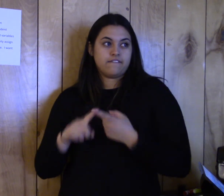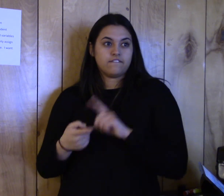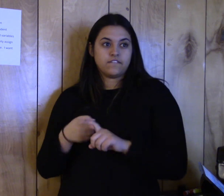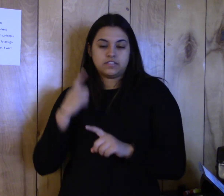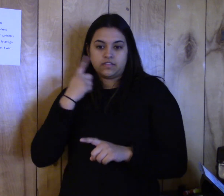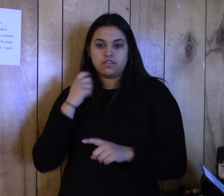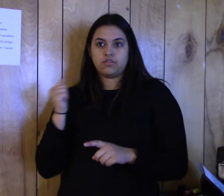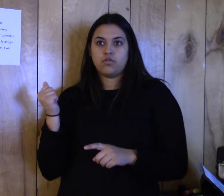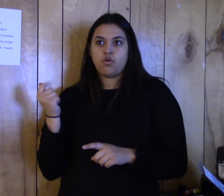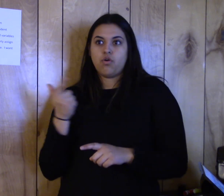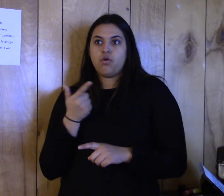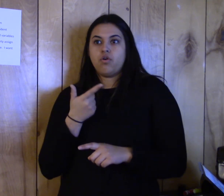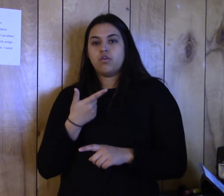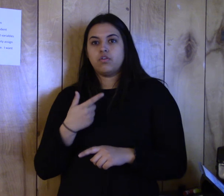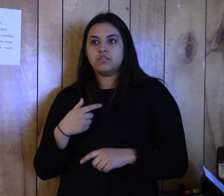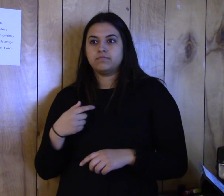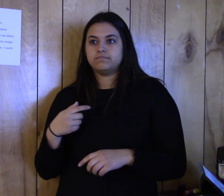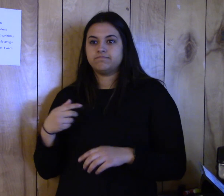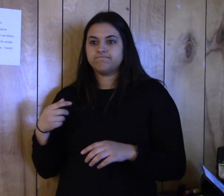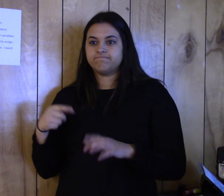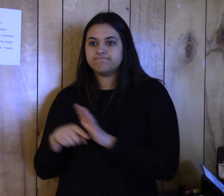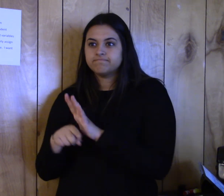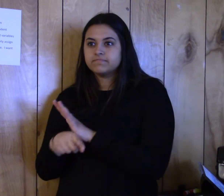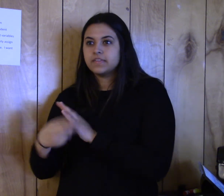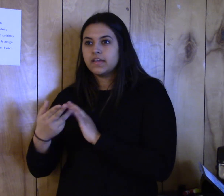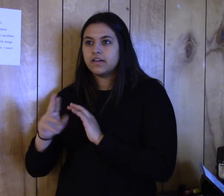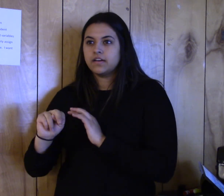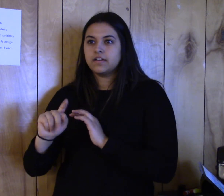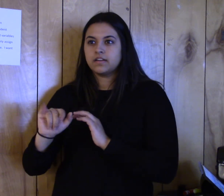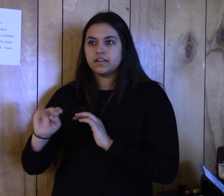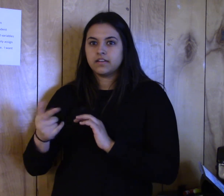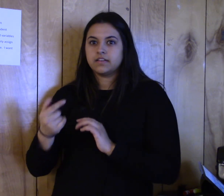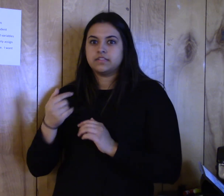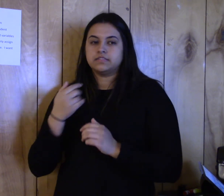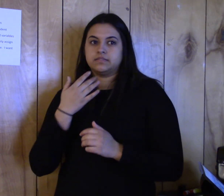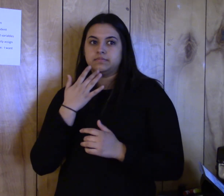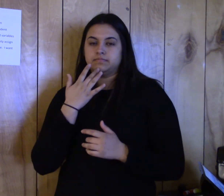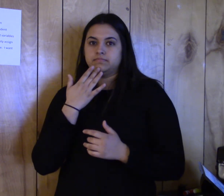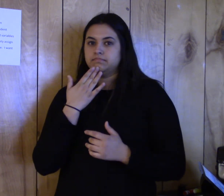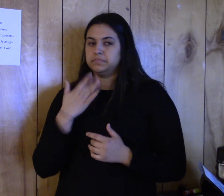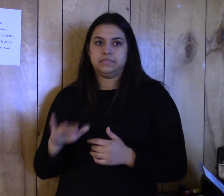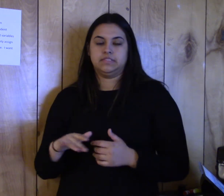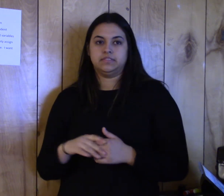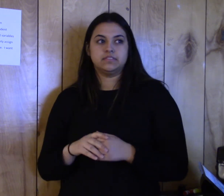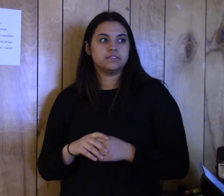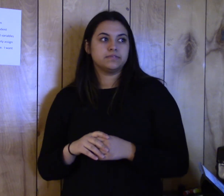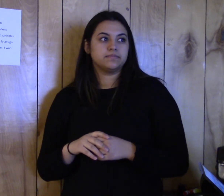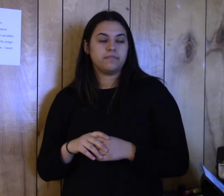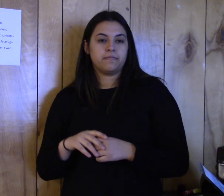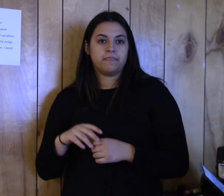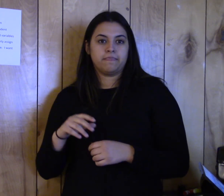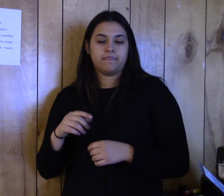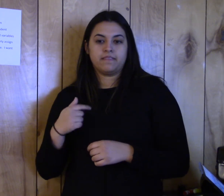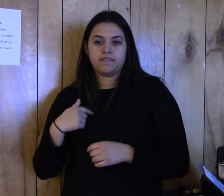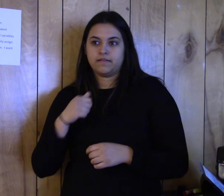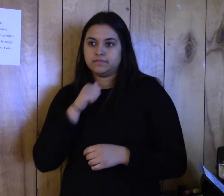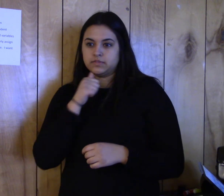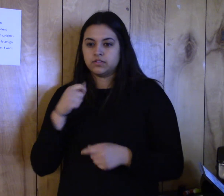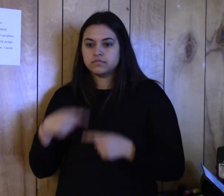not going to argue with anybody one way or the other on that one, but they're just absolutely convinced. So where did they figure this one